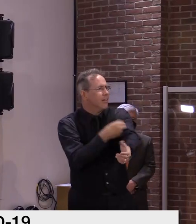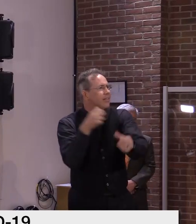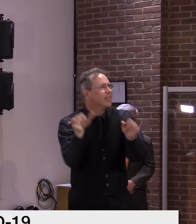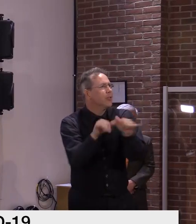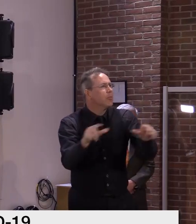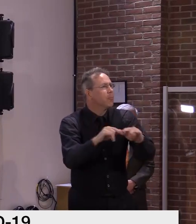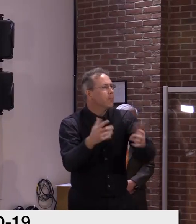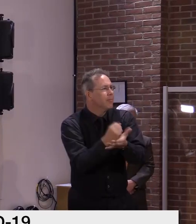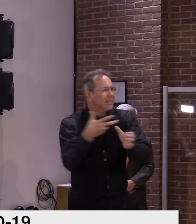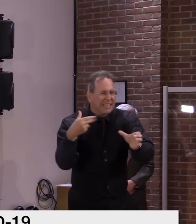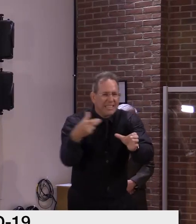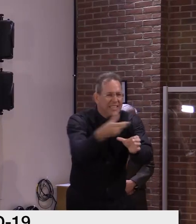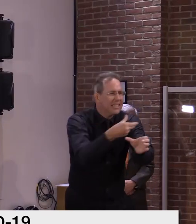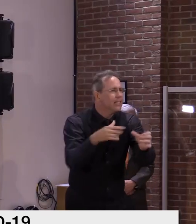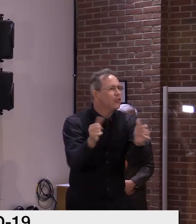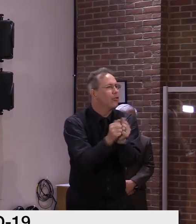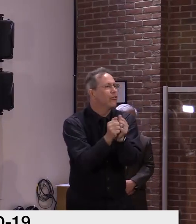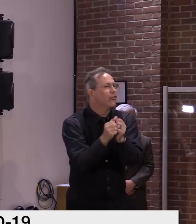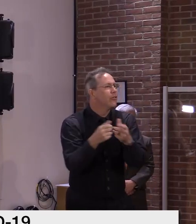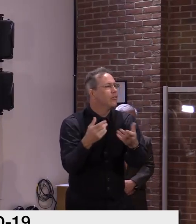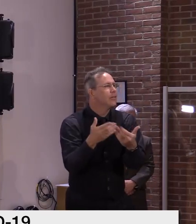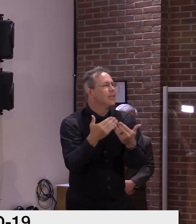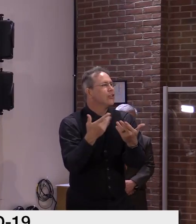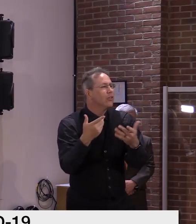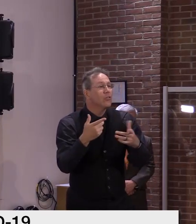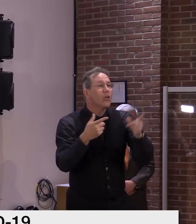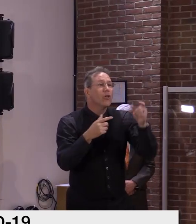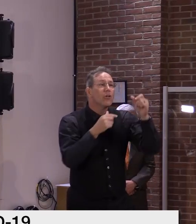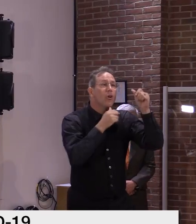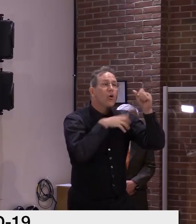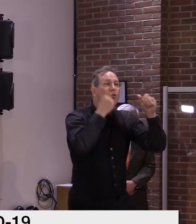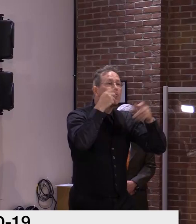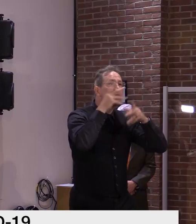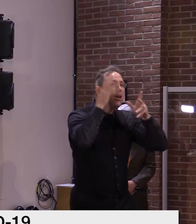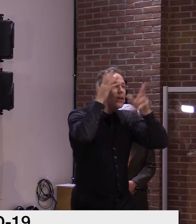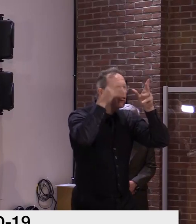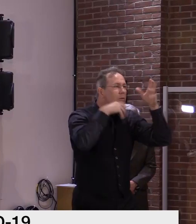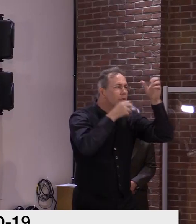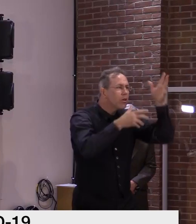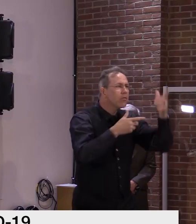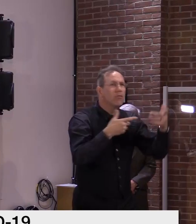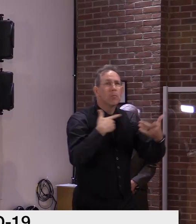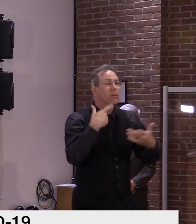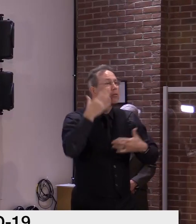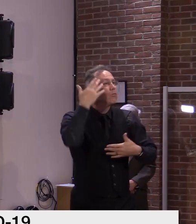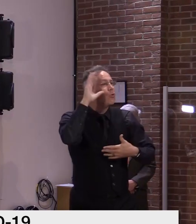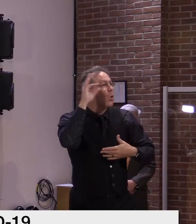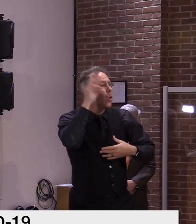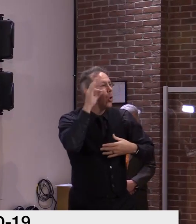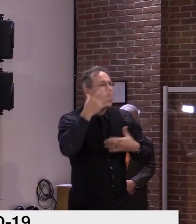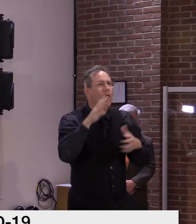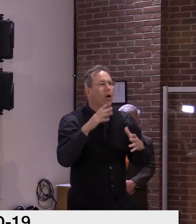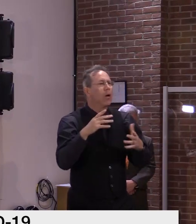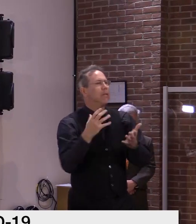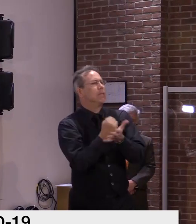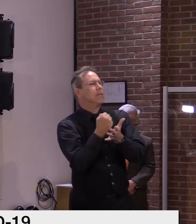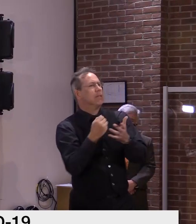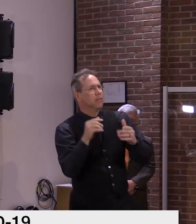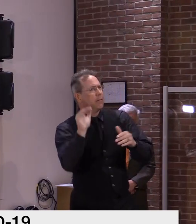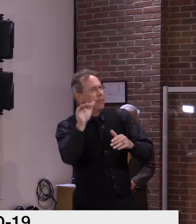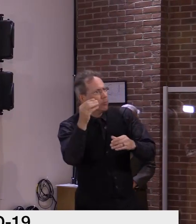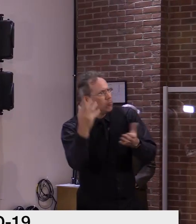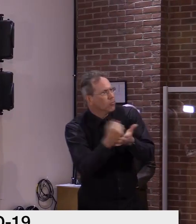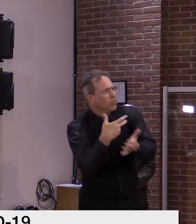help when there's an older member of that household who may not yet have received vaccine. But community-based